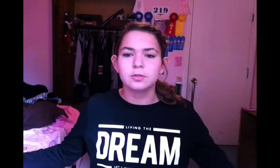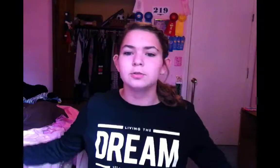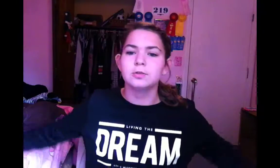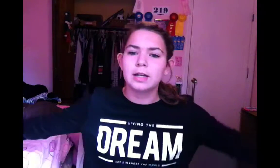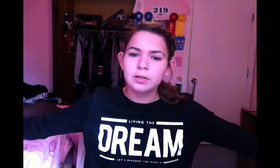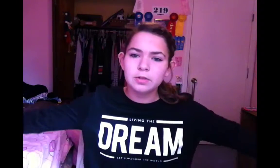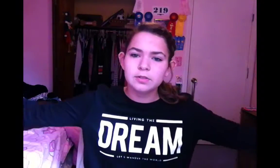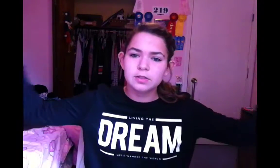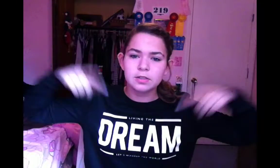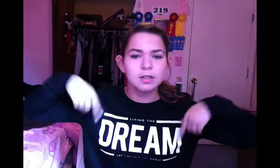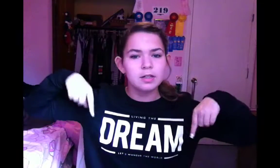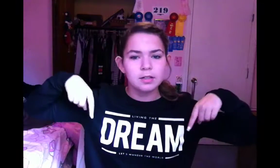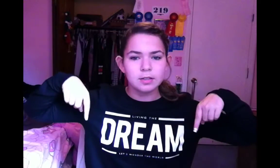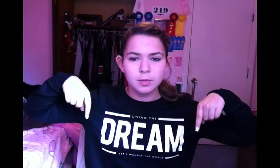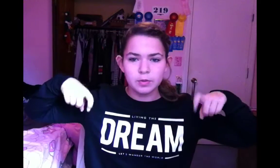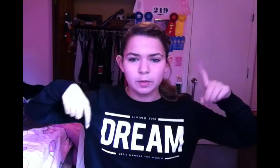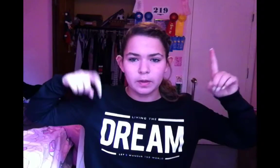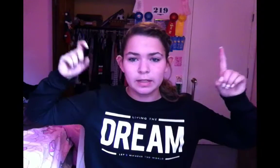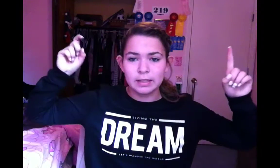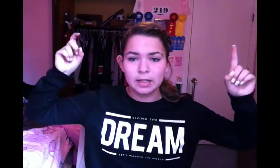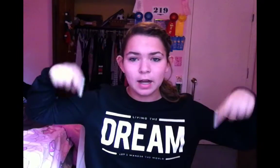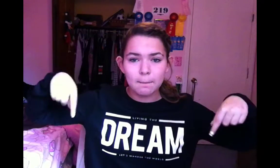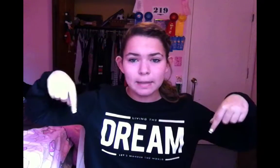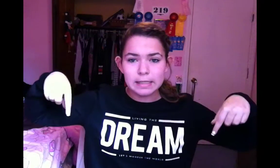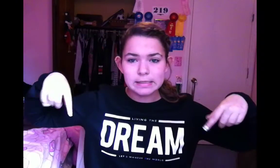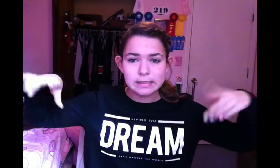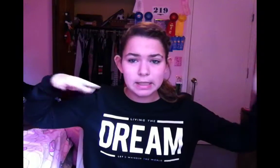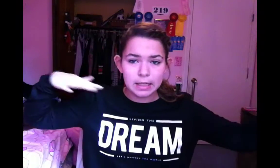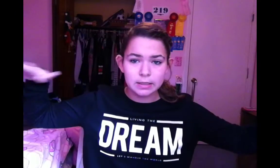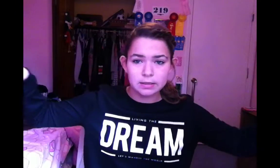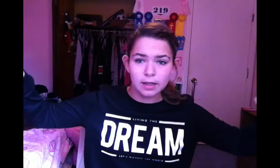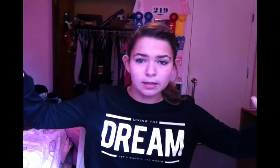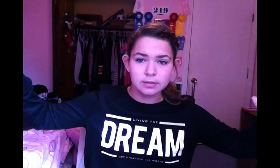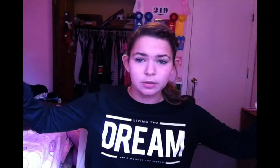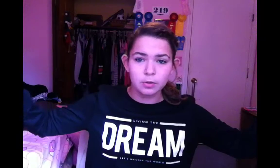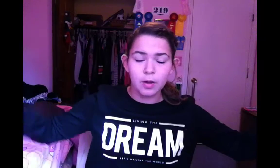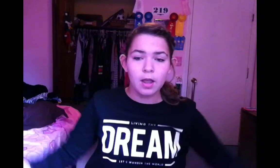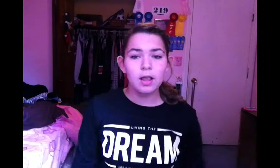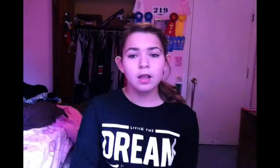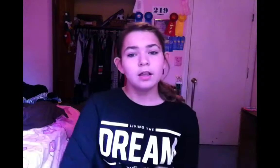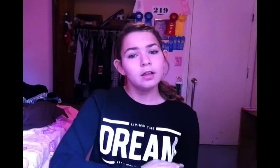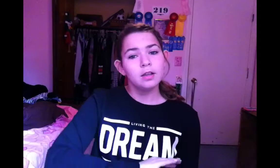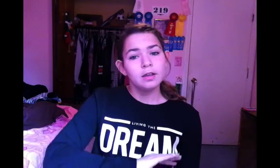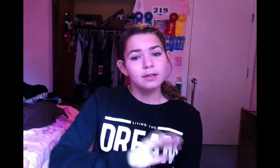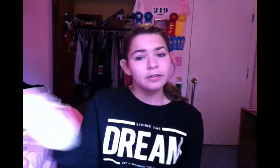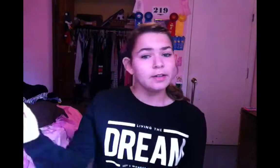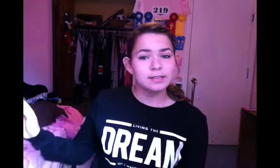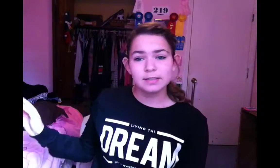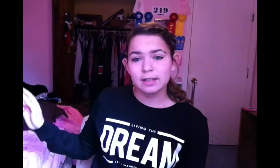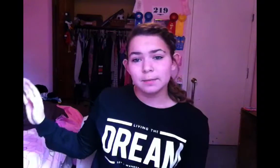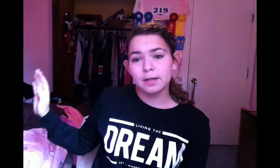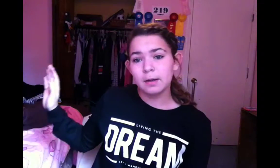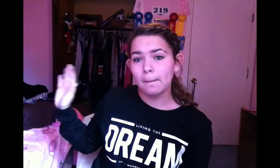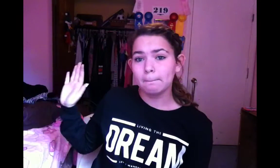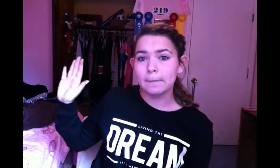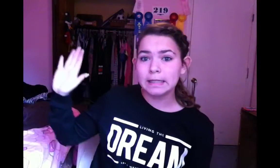So. Anyone's. Let me know them in the comments. And yeah. So. See you guys next time. Bye.